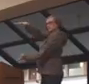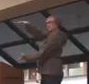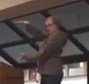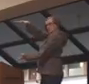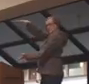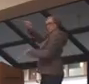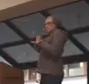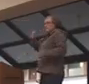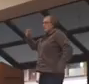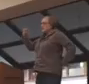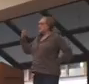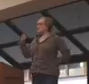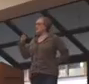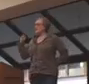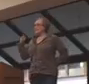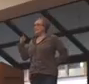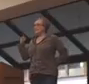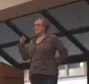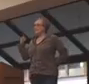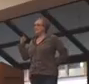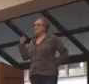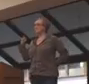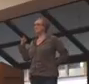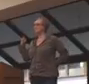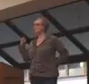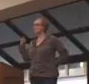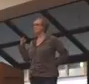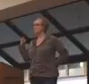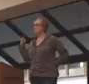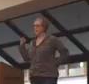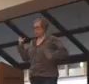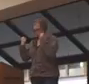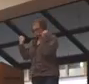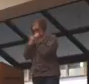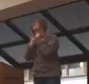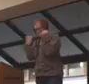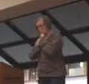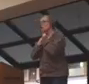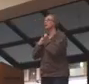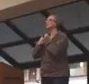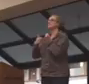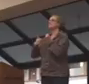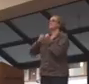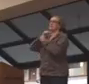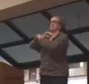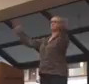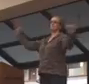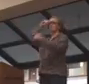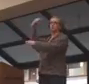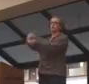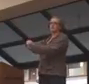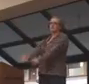So when I hear that we're only going to get access to part of the assessment rather than all the information,